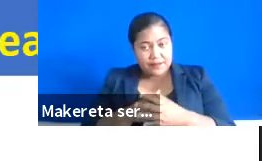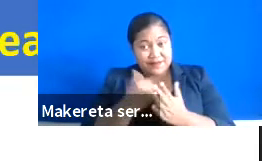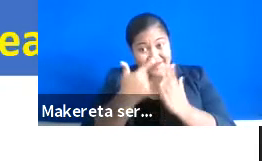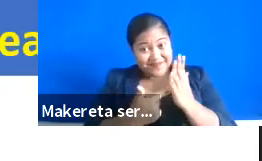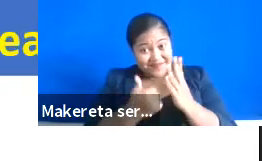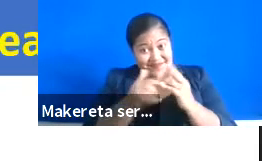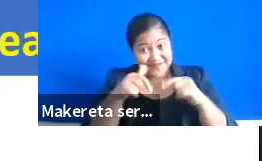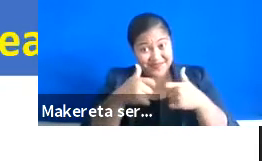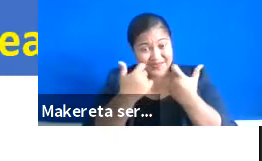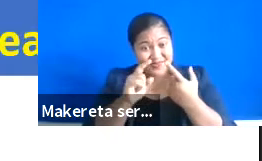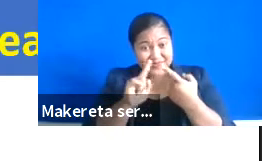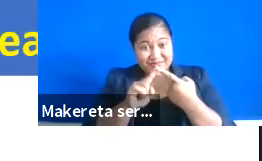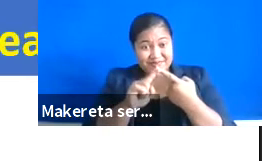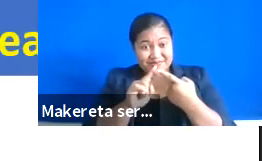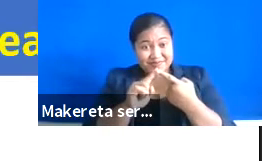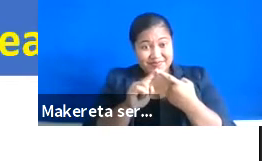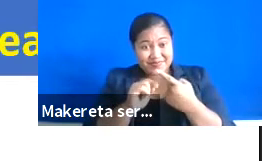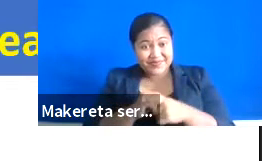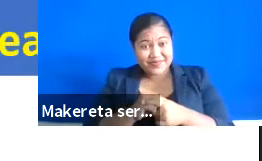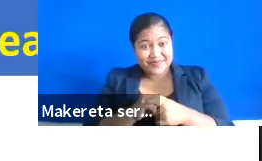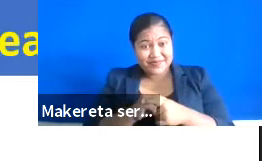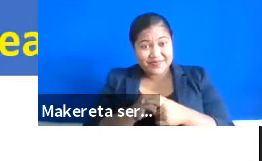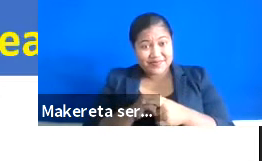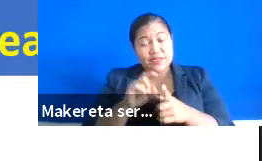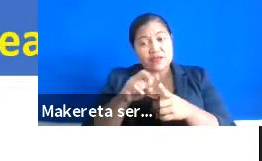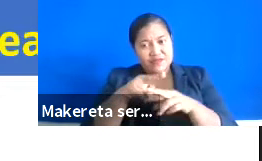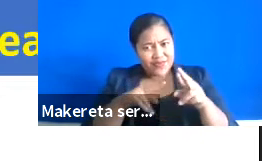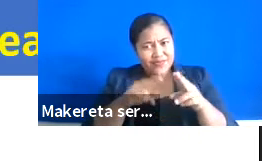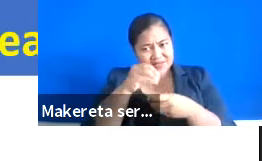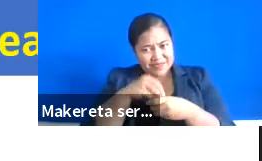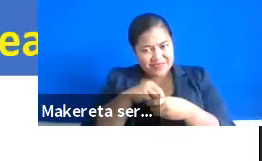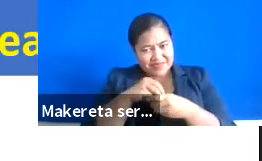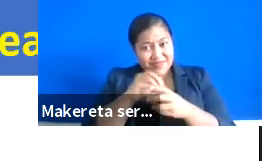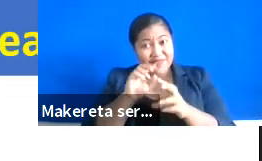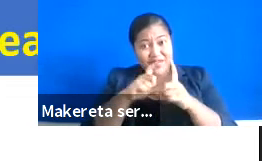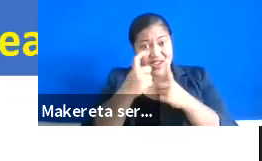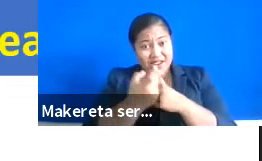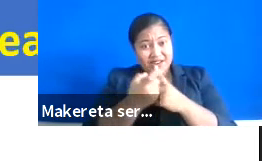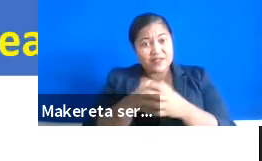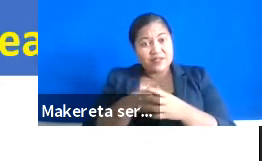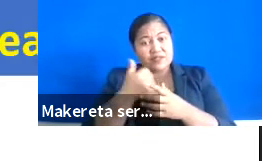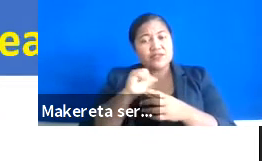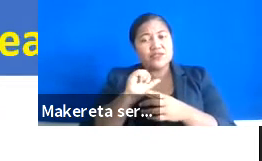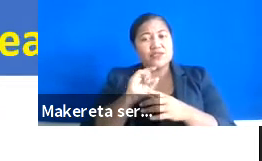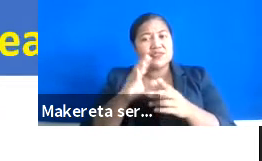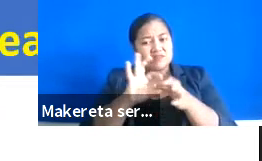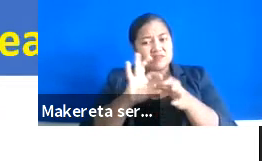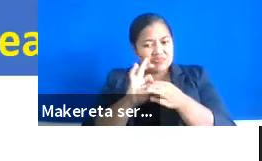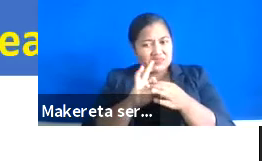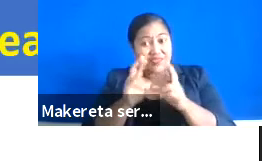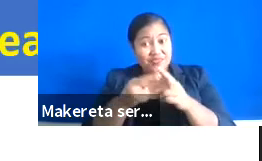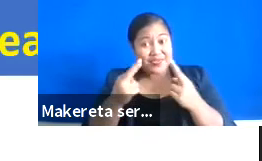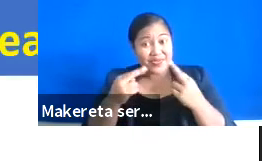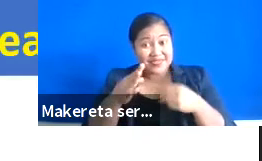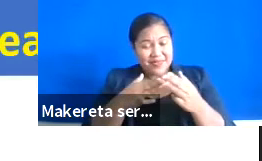funerary protected areas are part of our cultural its implementation strengthens relationships and resource management rights